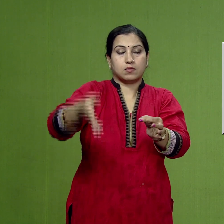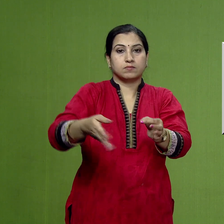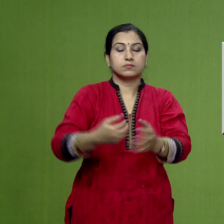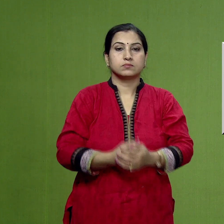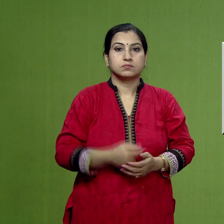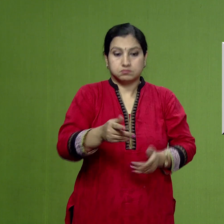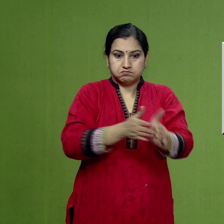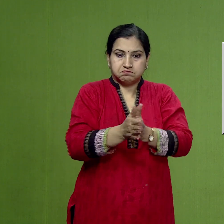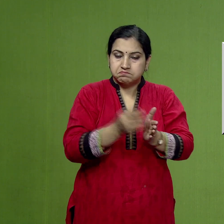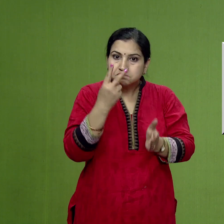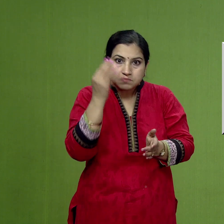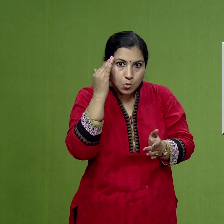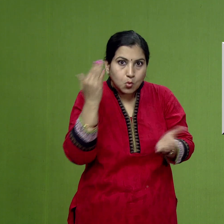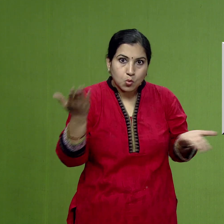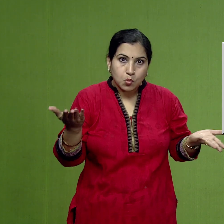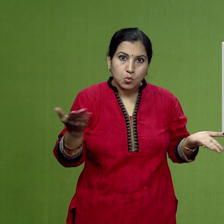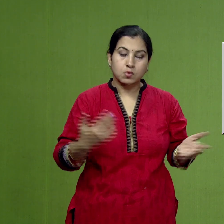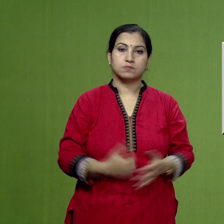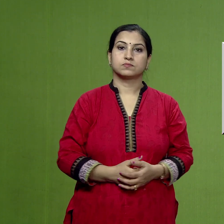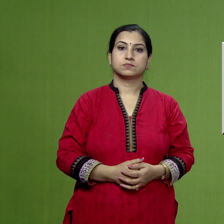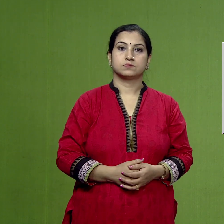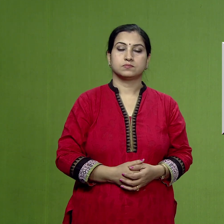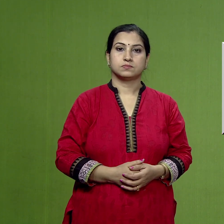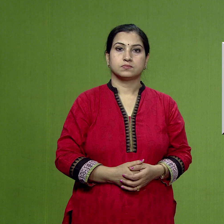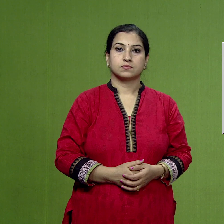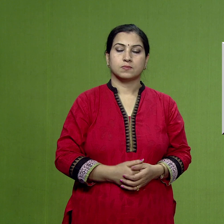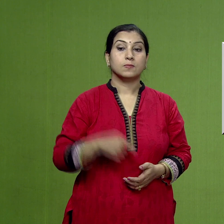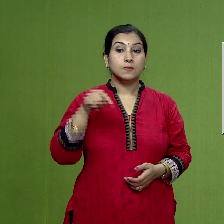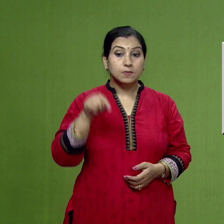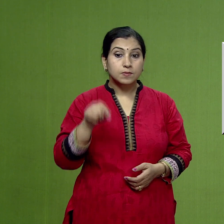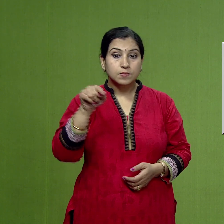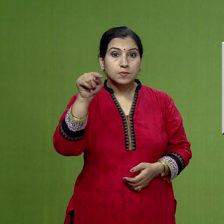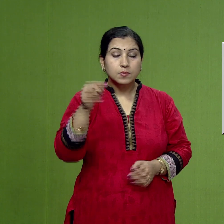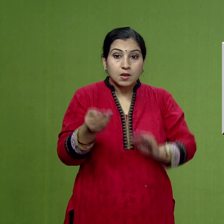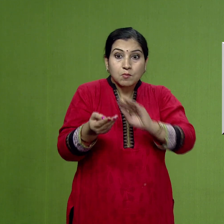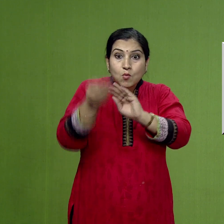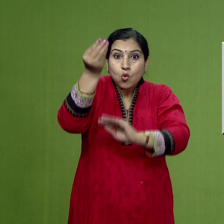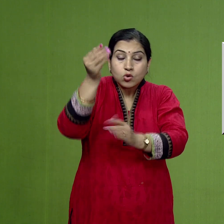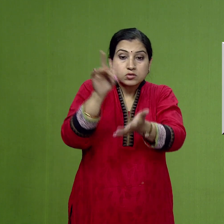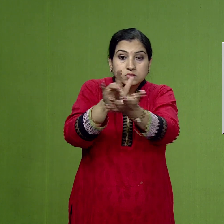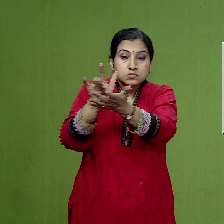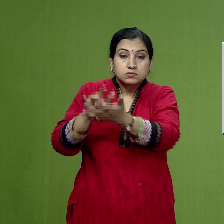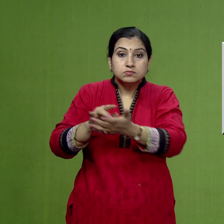You would be interested to know which is the most densely populated